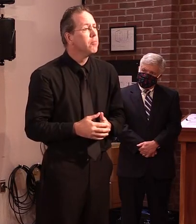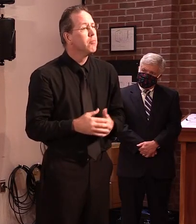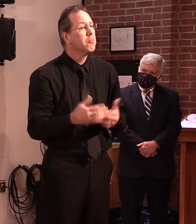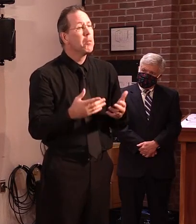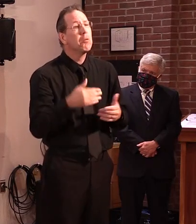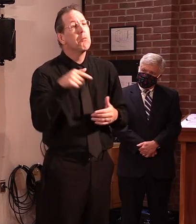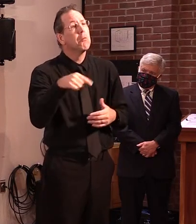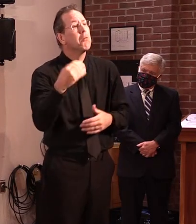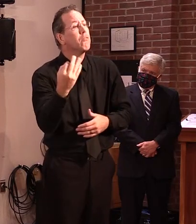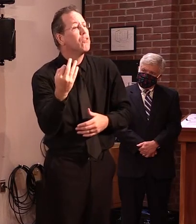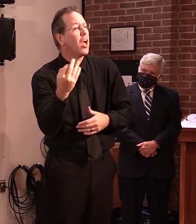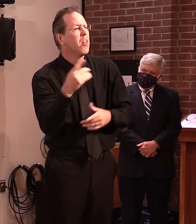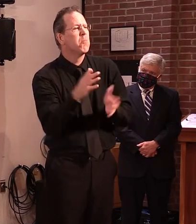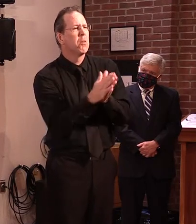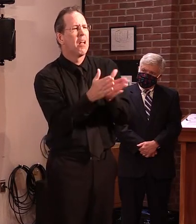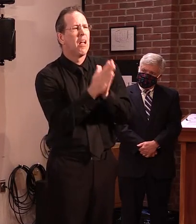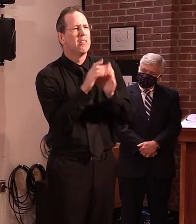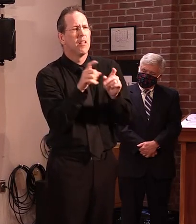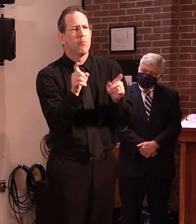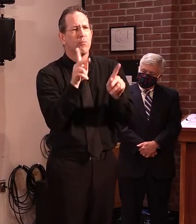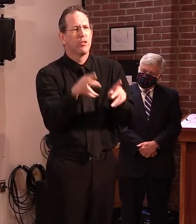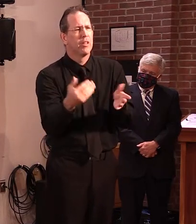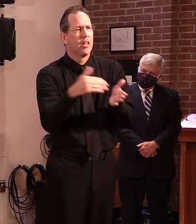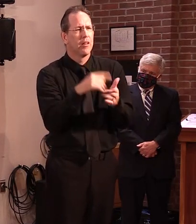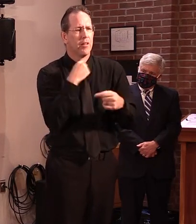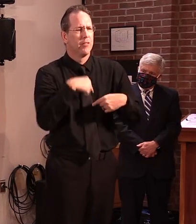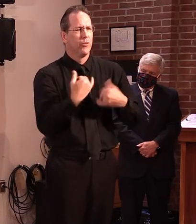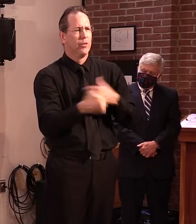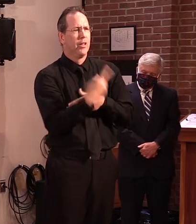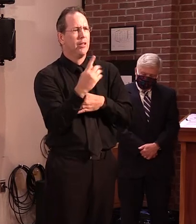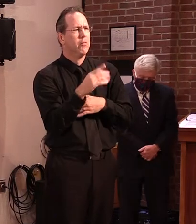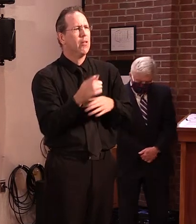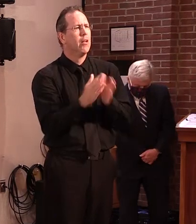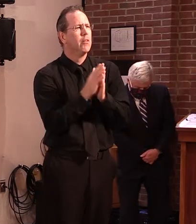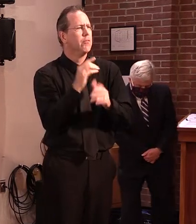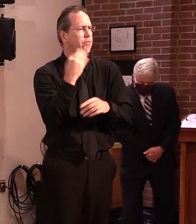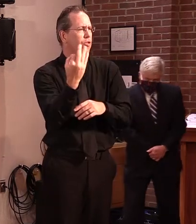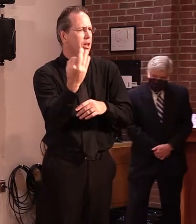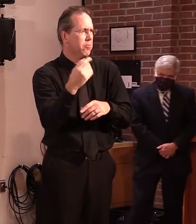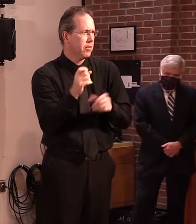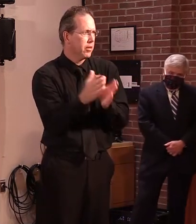question for him to answer. Thank you. Thanks, Aaron.